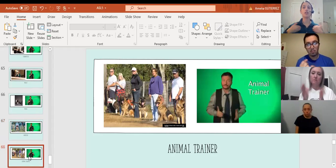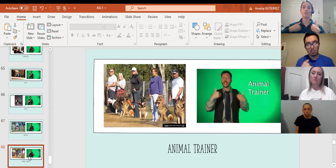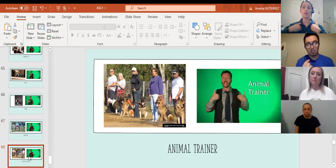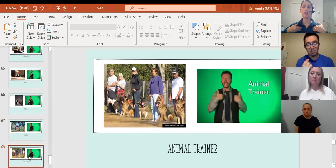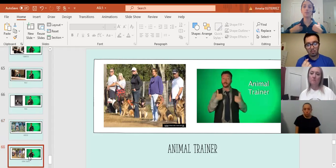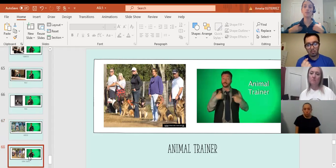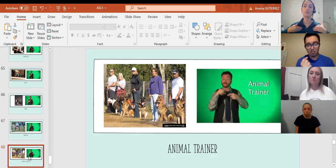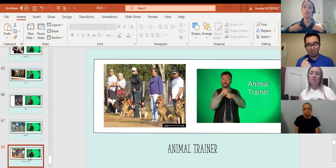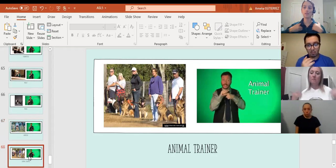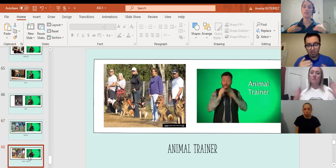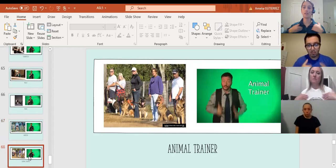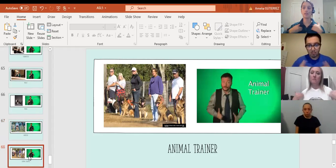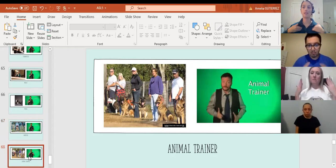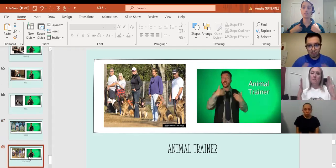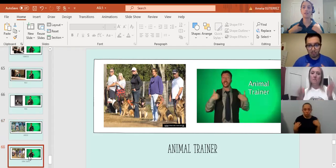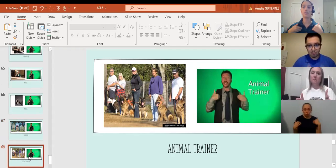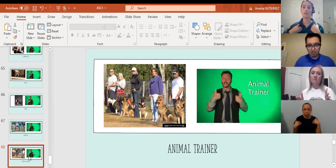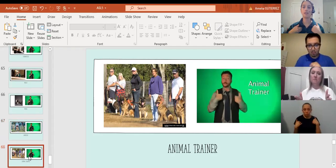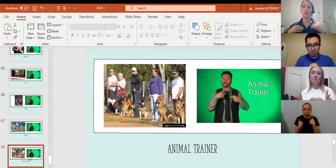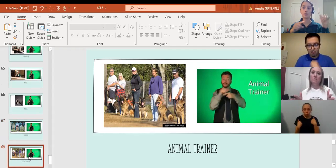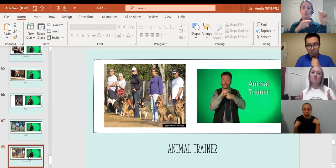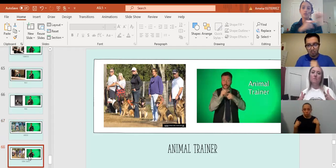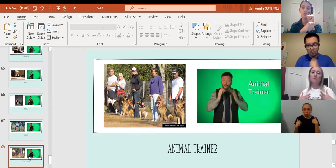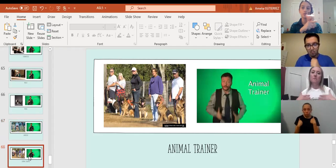Animal trainer, so animal,